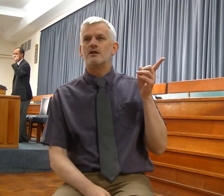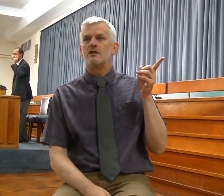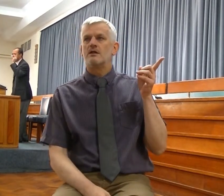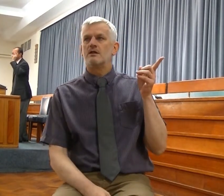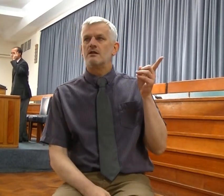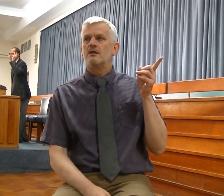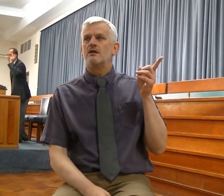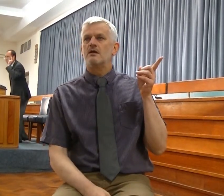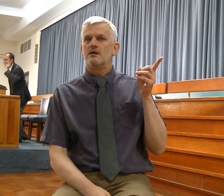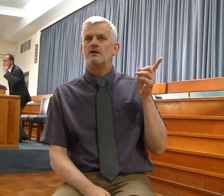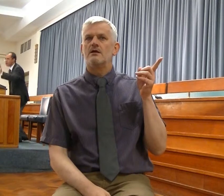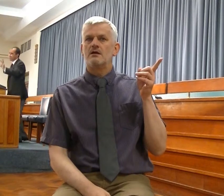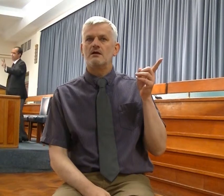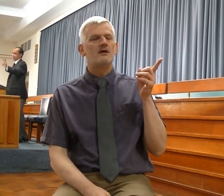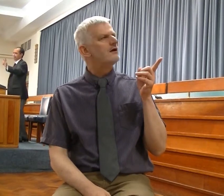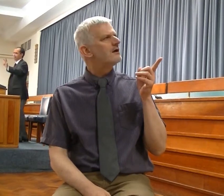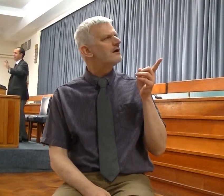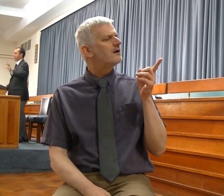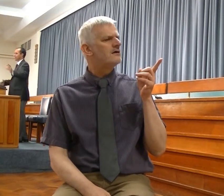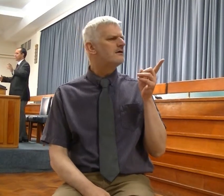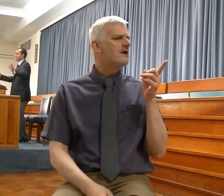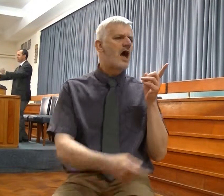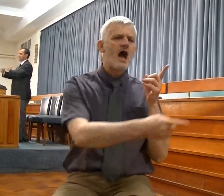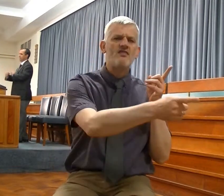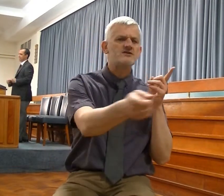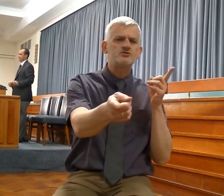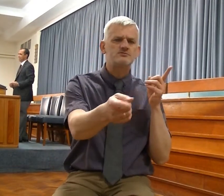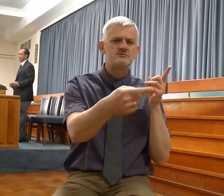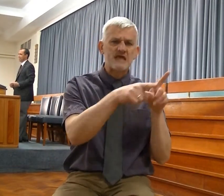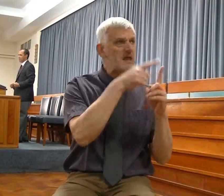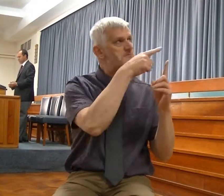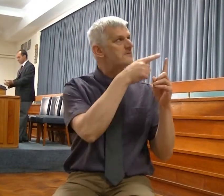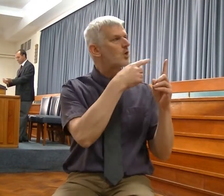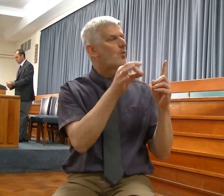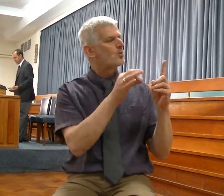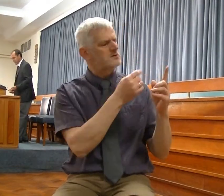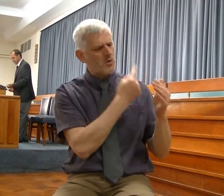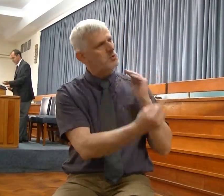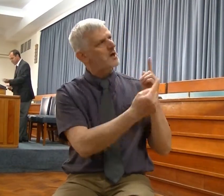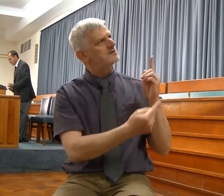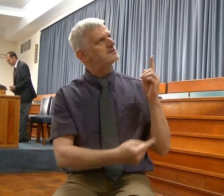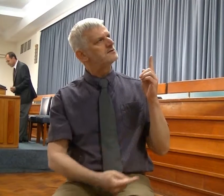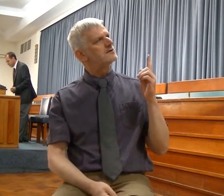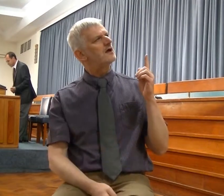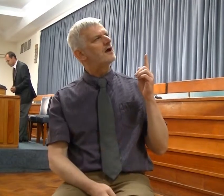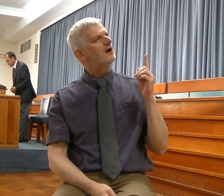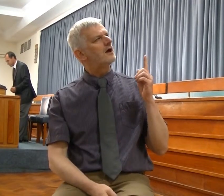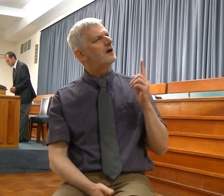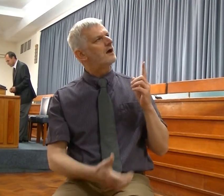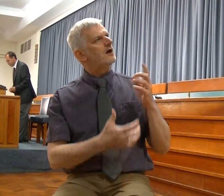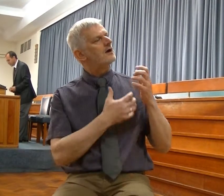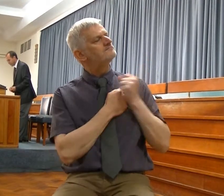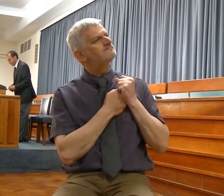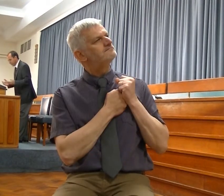that Christ is like no one else, and he was captivated. So this is why, in studying